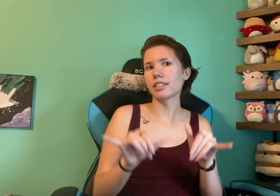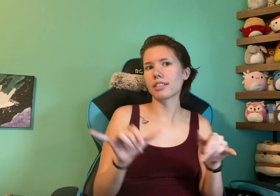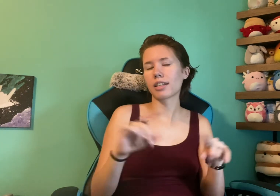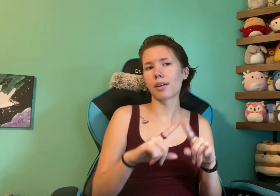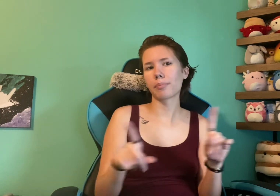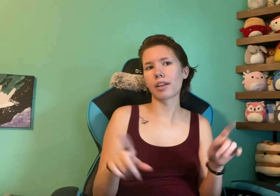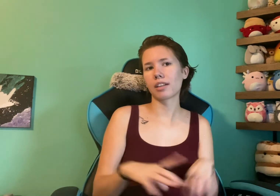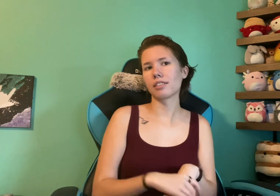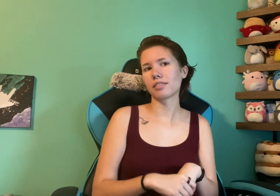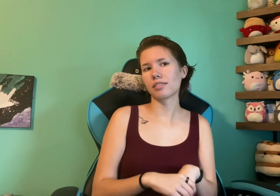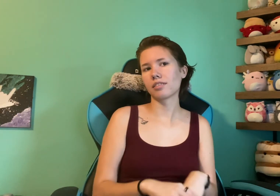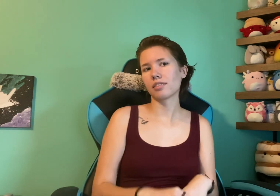odd